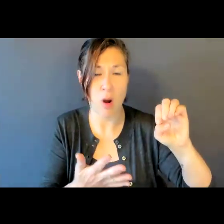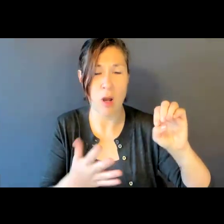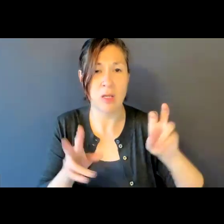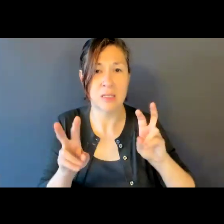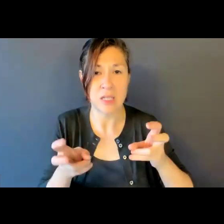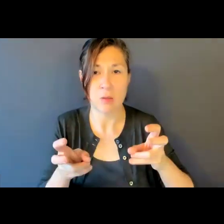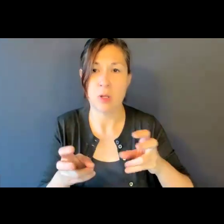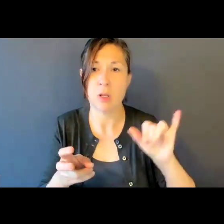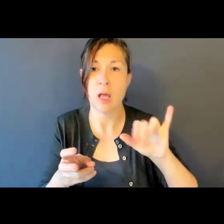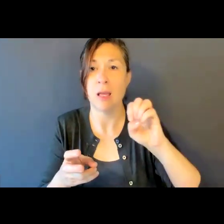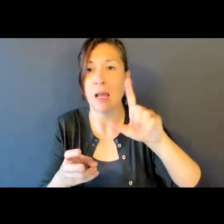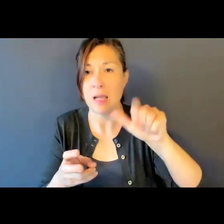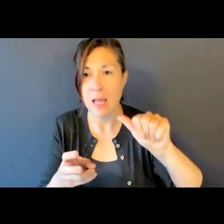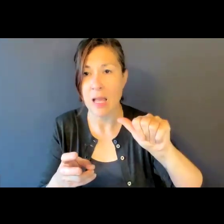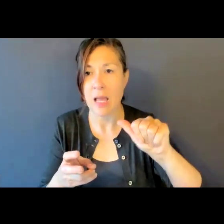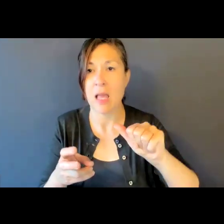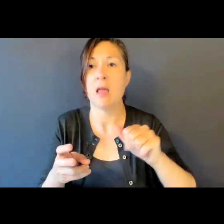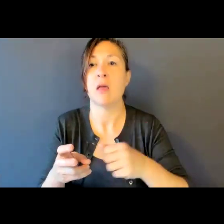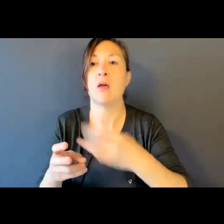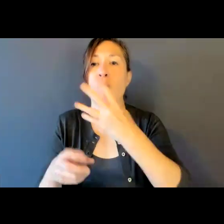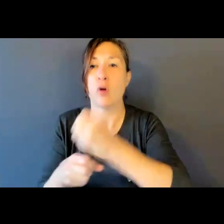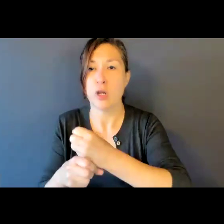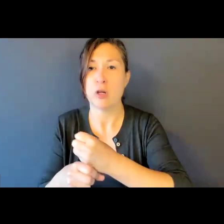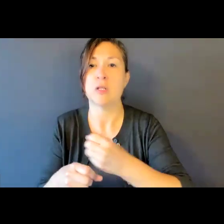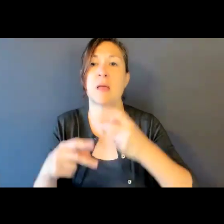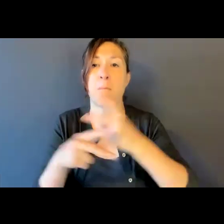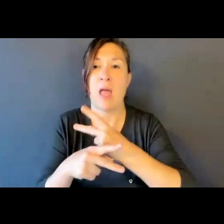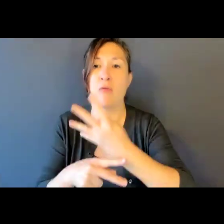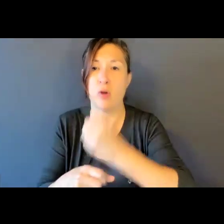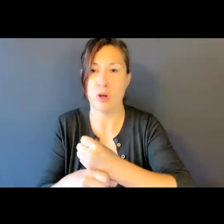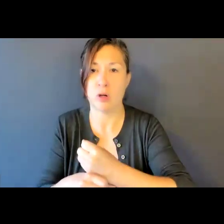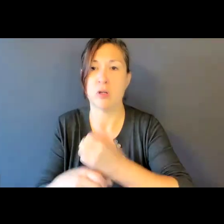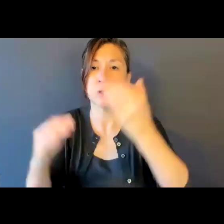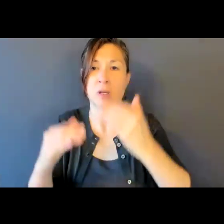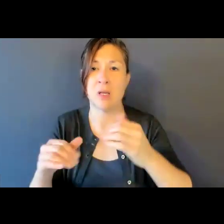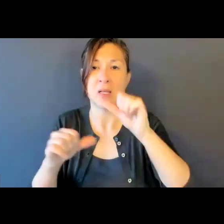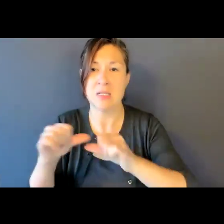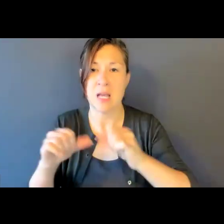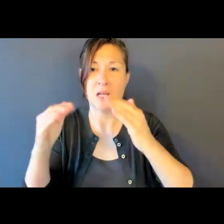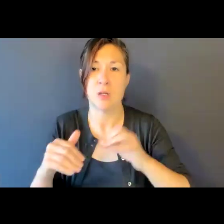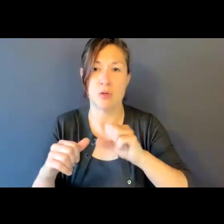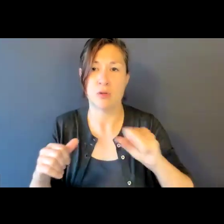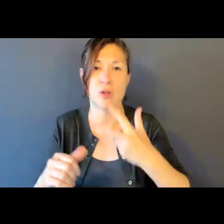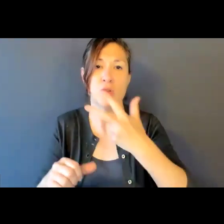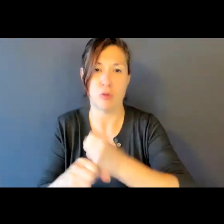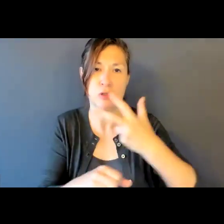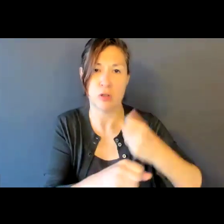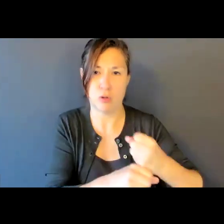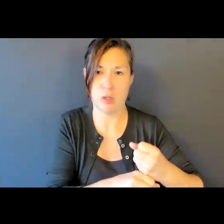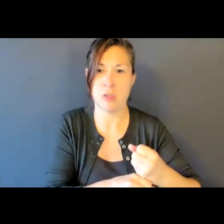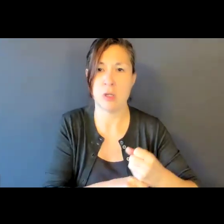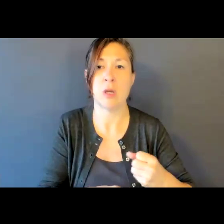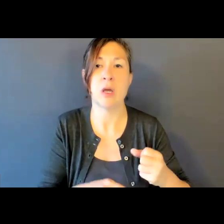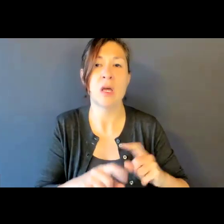ELA, math, 4 years each, 3 years each of social studies and science. Where there is some differentiation is in world